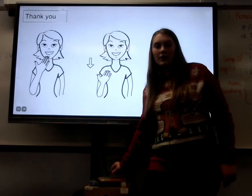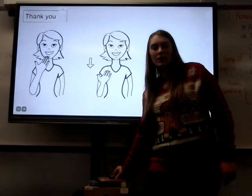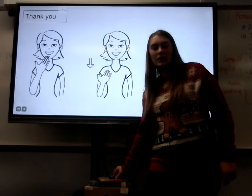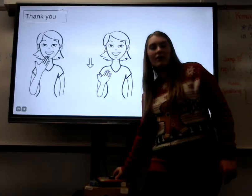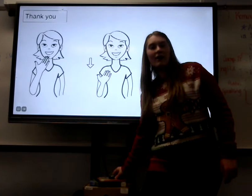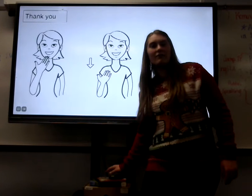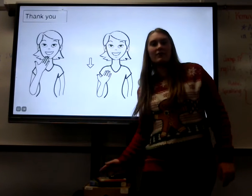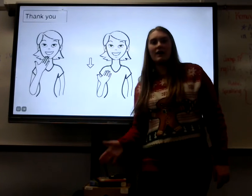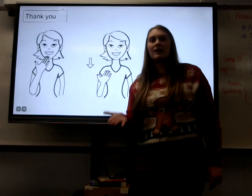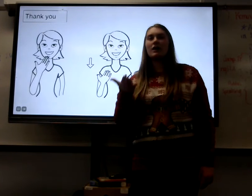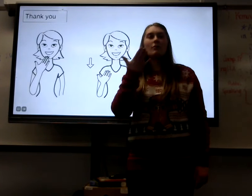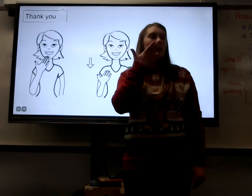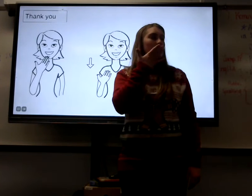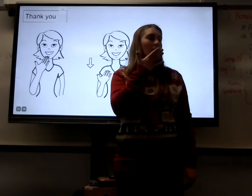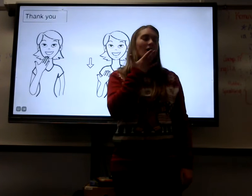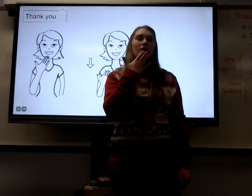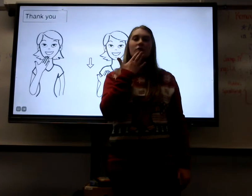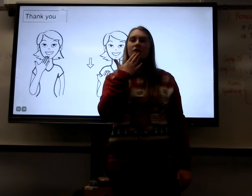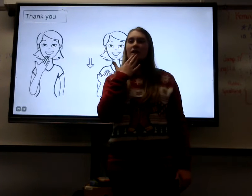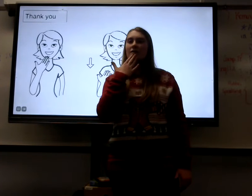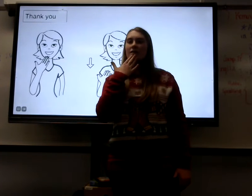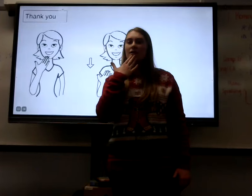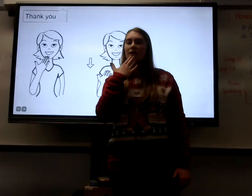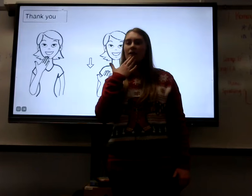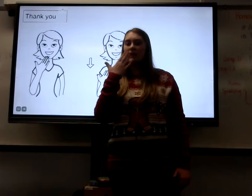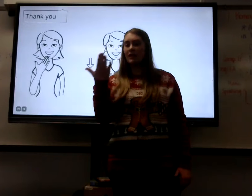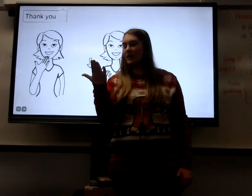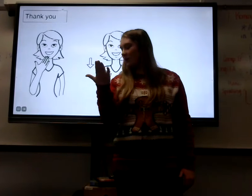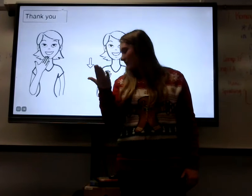Then you have Thank You, where you put it on your chin, Thank you.